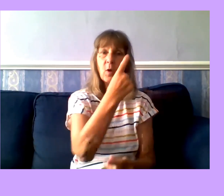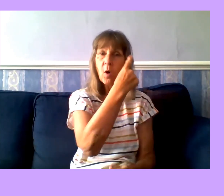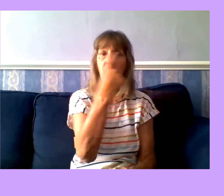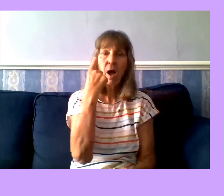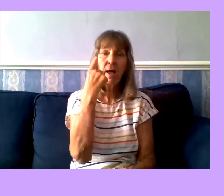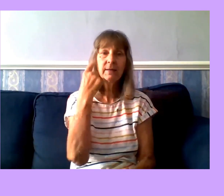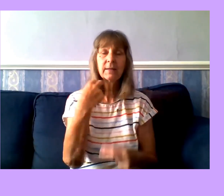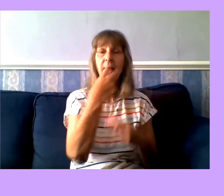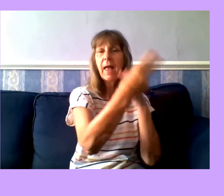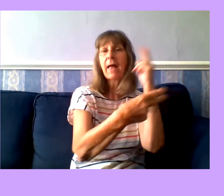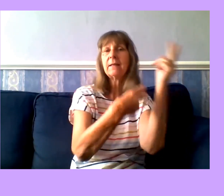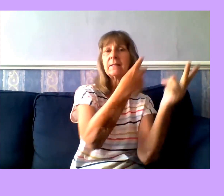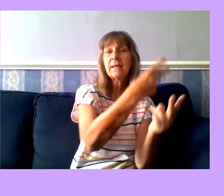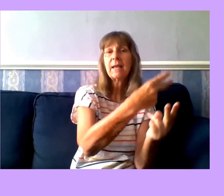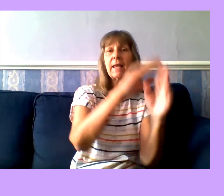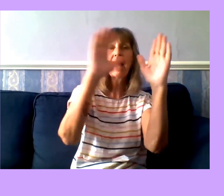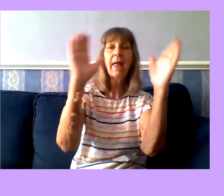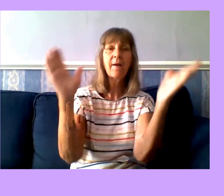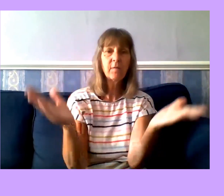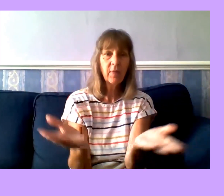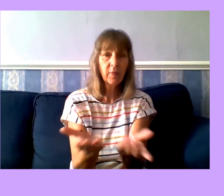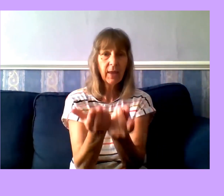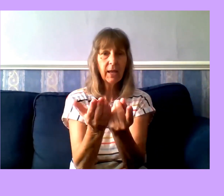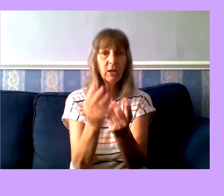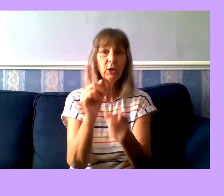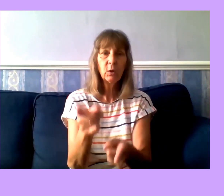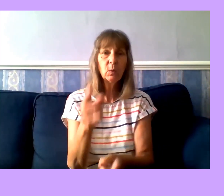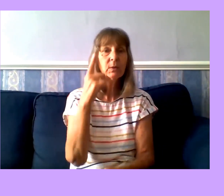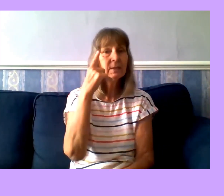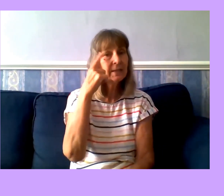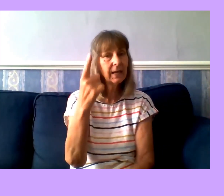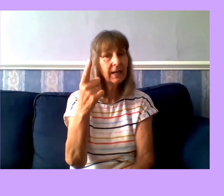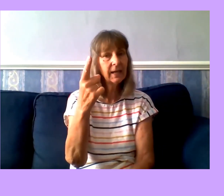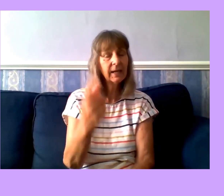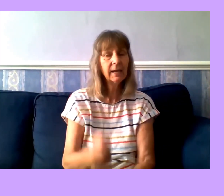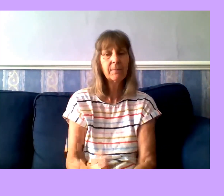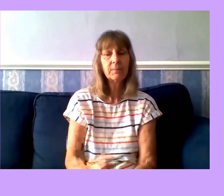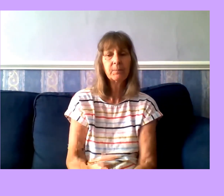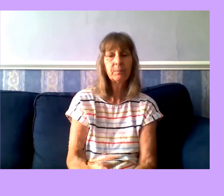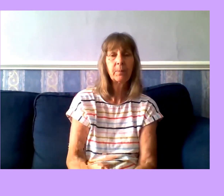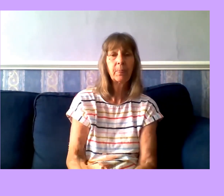Listen with your eyes, and sing everything you see.